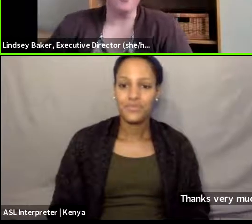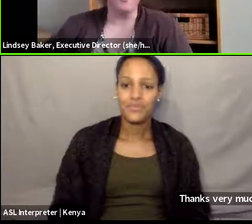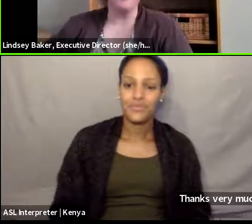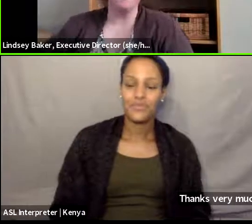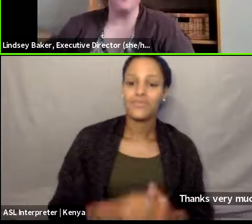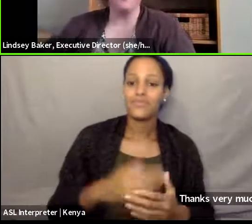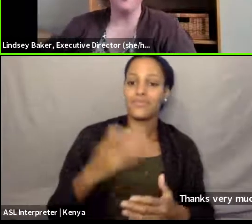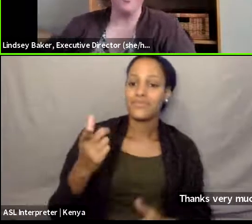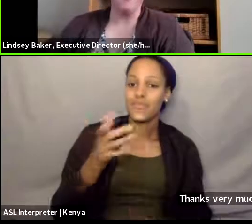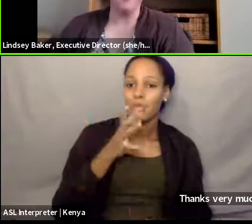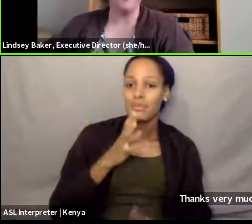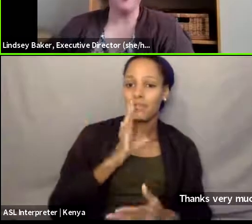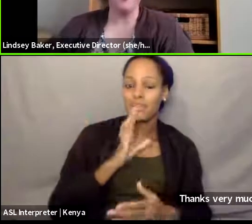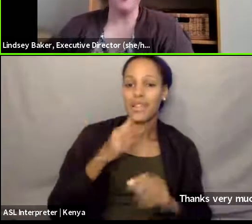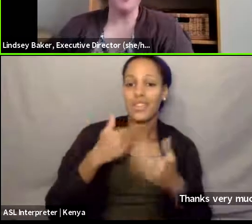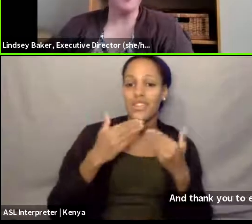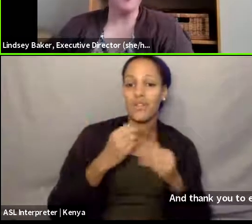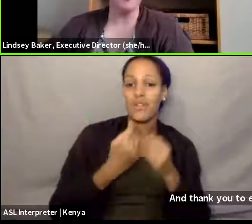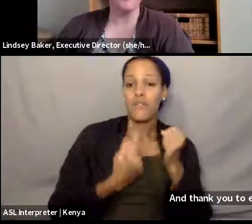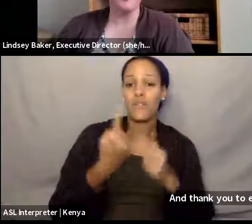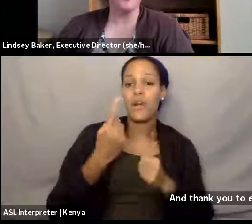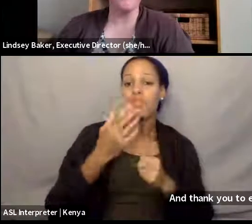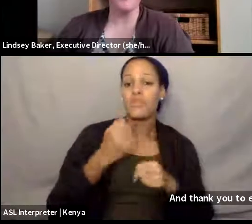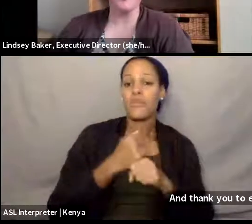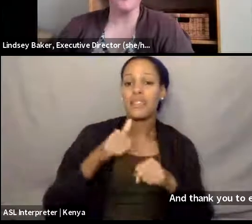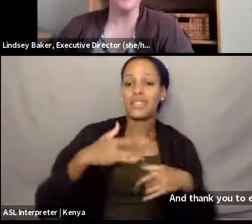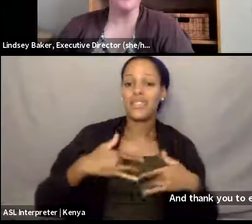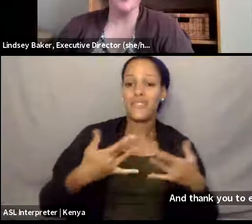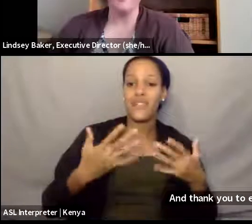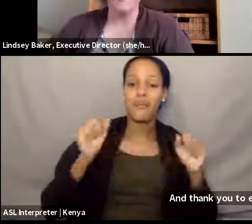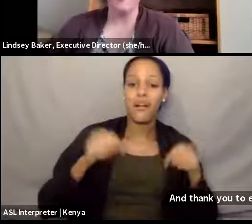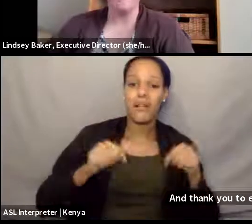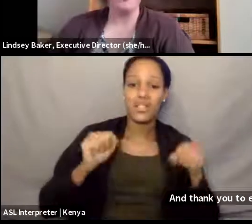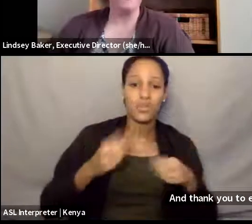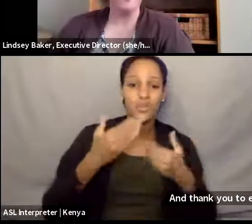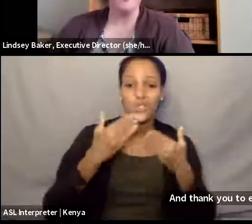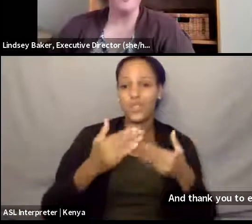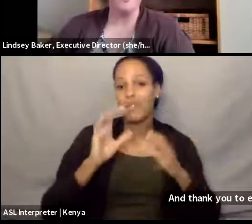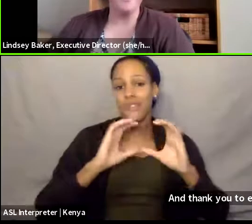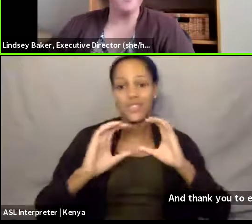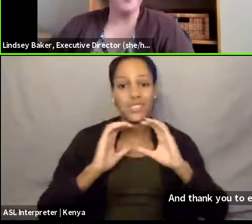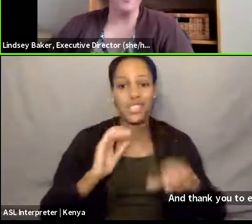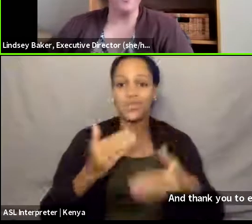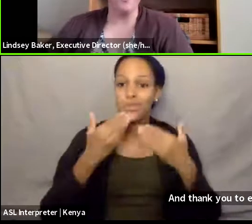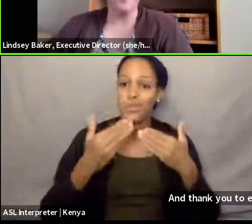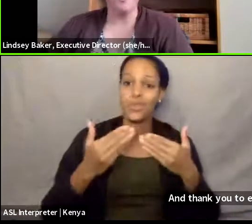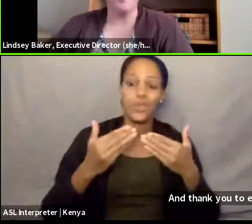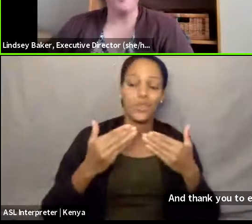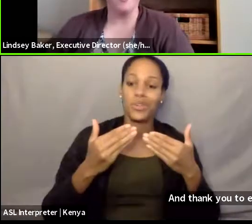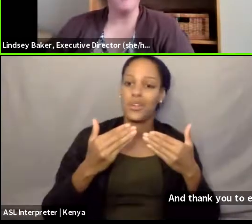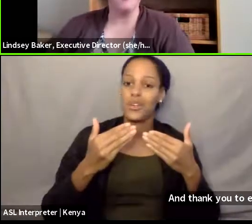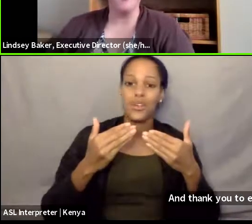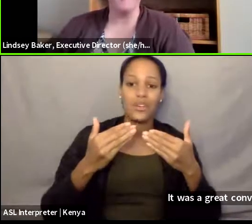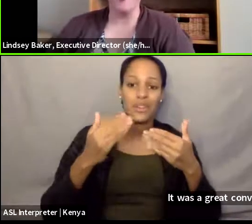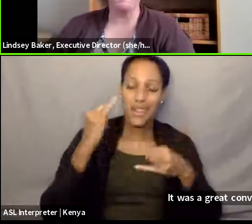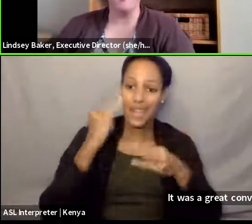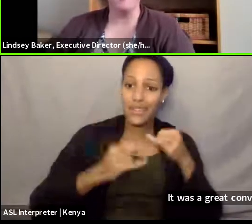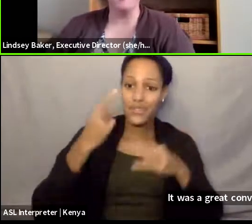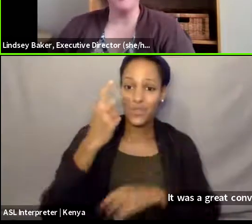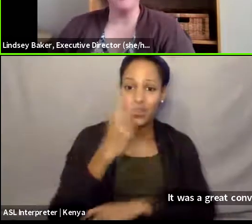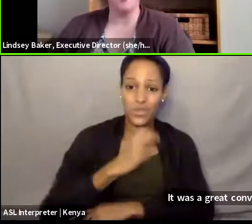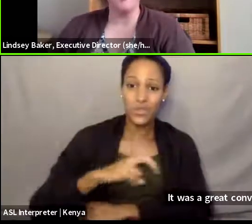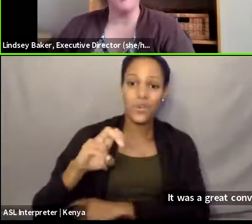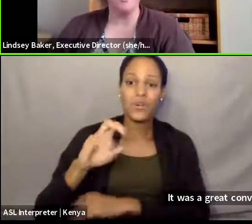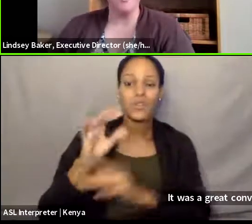thank you to everyone who made this event possible. It was a great conversation. A great way to end the tour. I have to say, Ross,